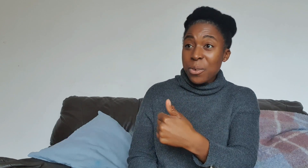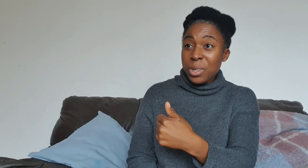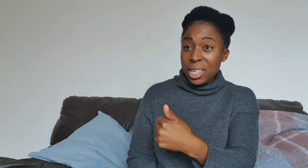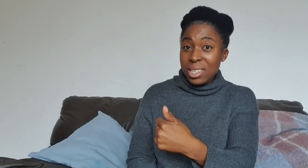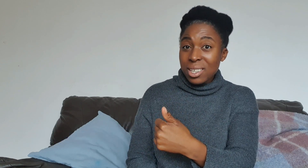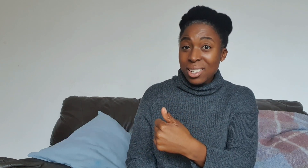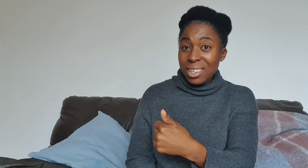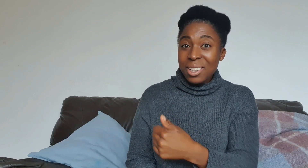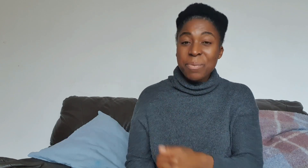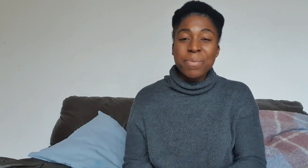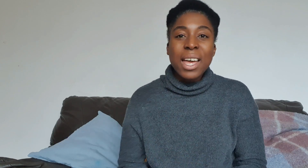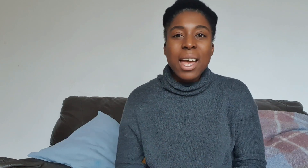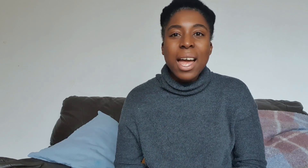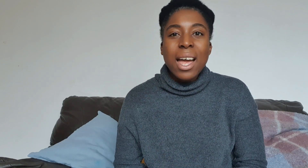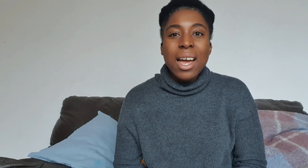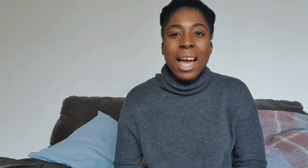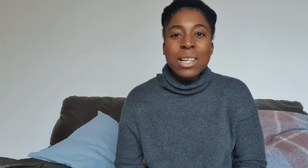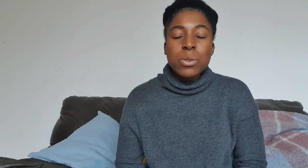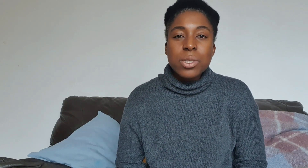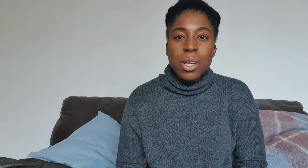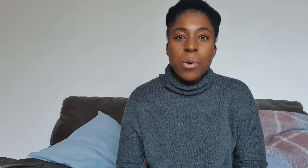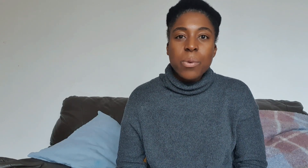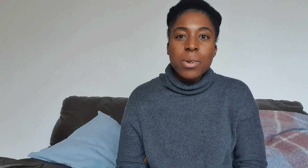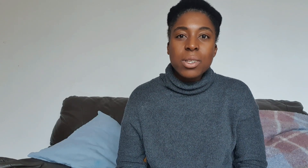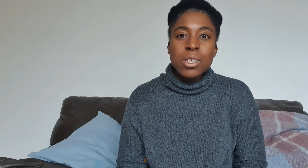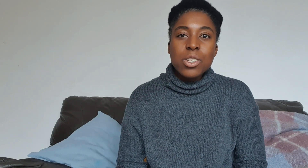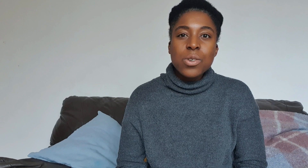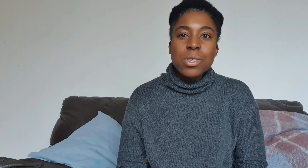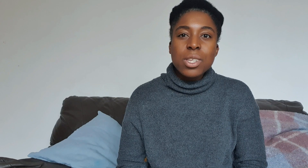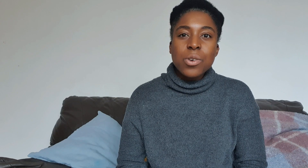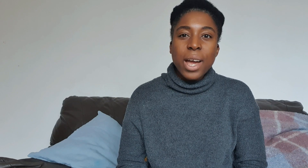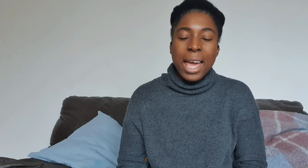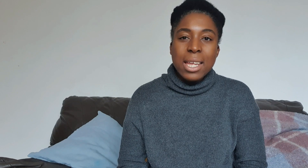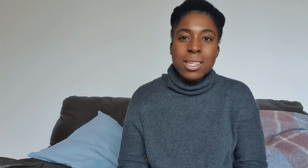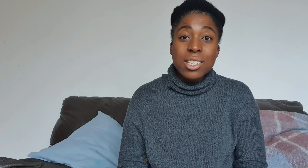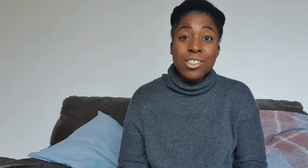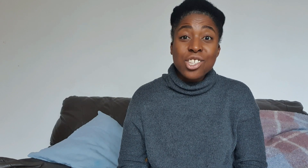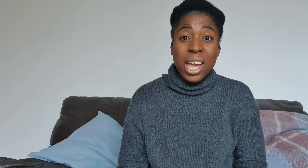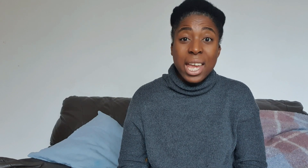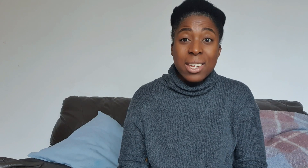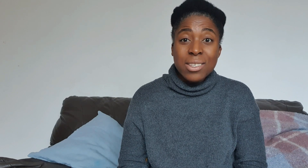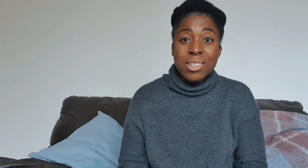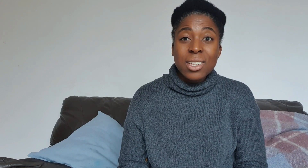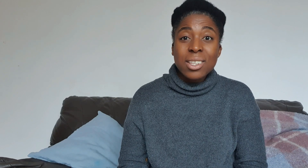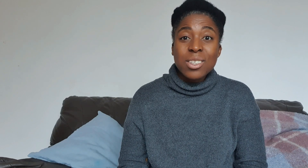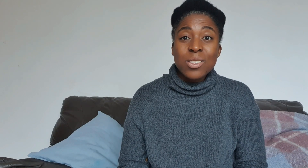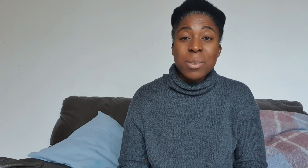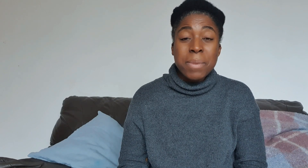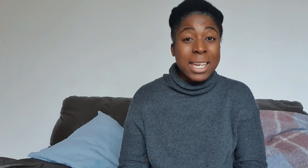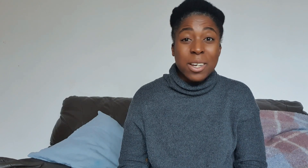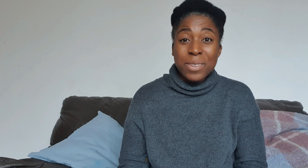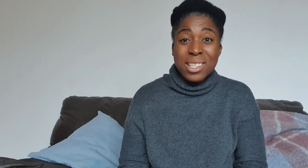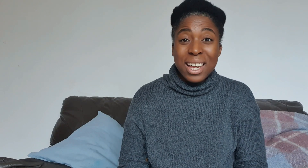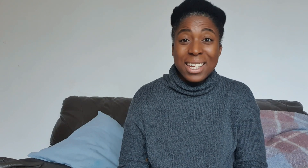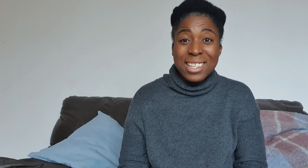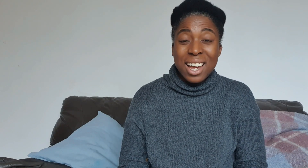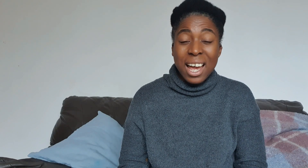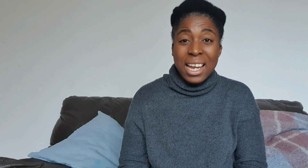good. And also, using your head can change the meaning of the sign entirely to be